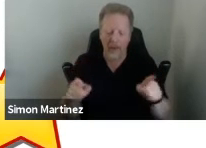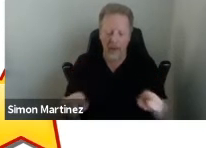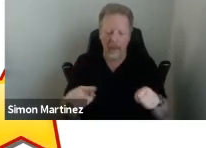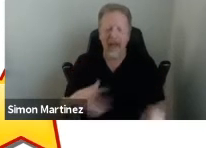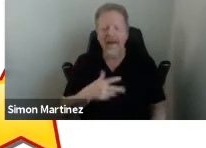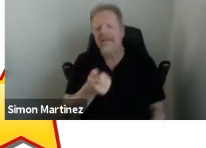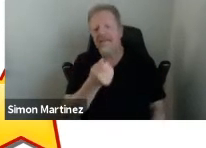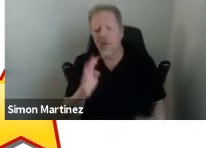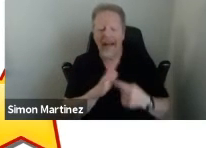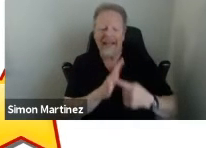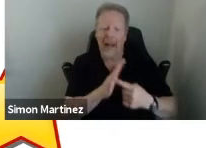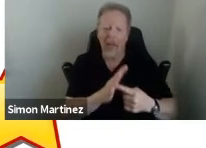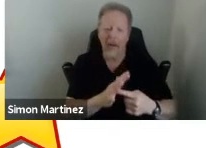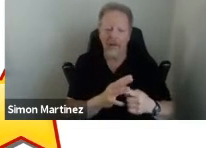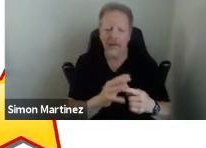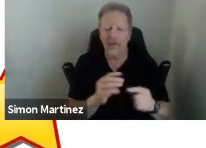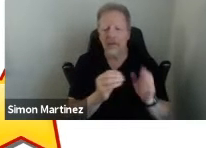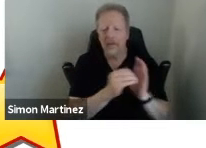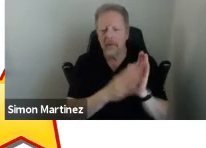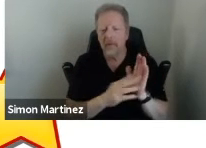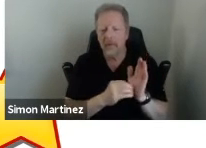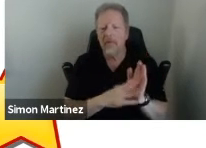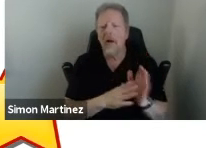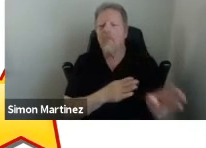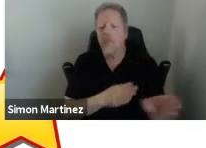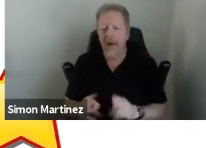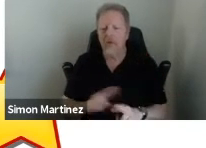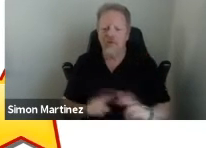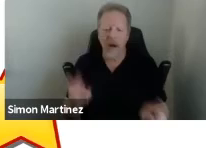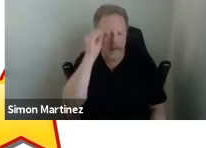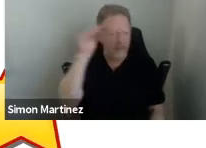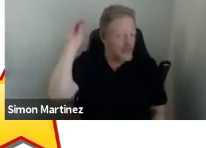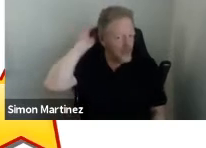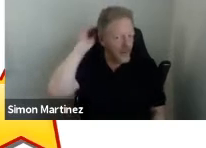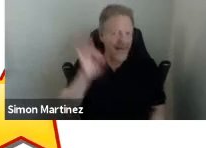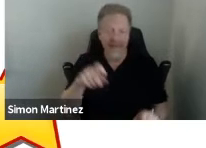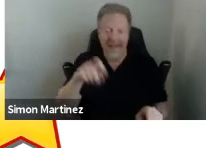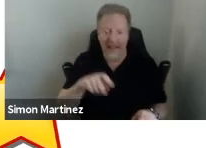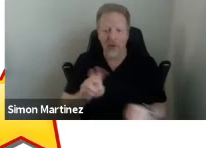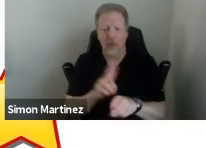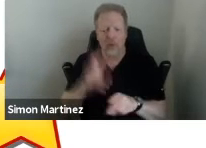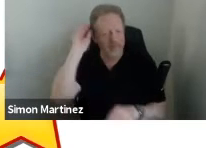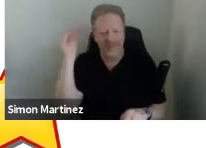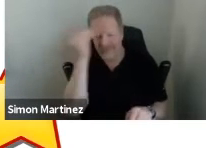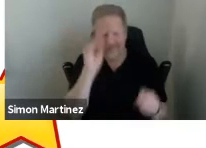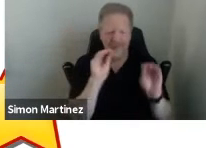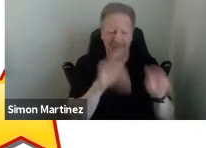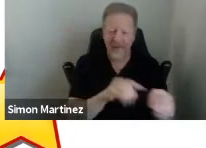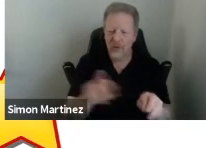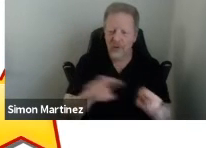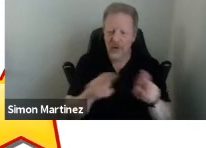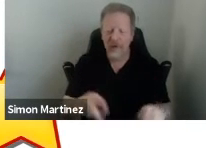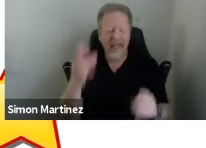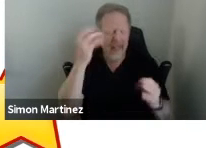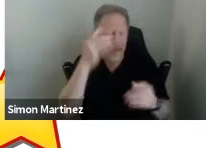couple or a few of these, prepare these under your belt for both the resume and interviewing. Think about how you've